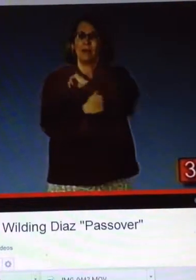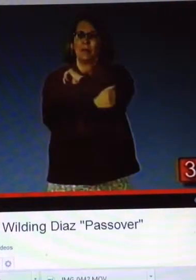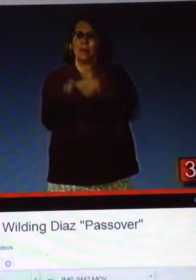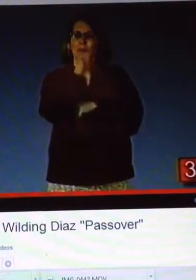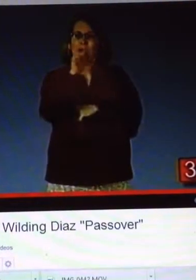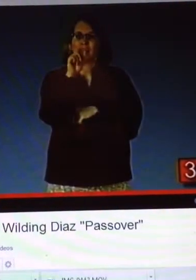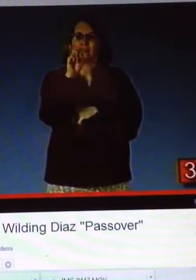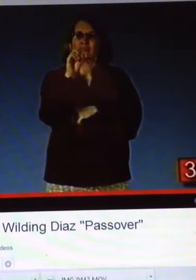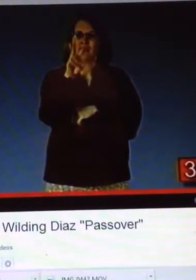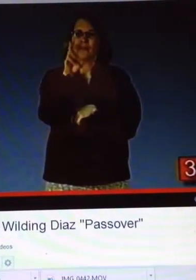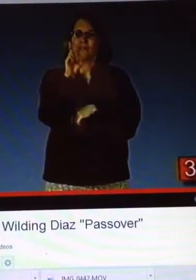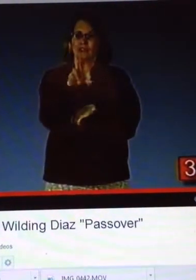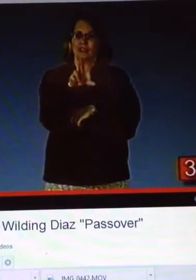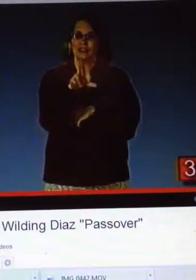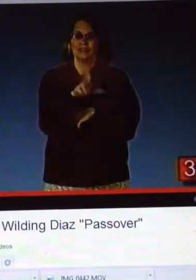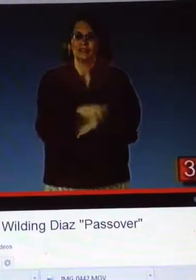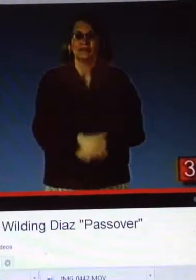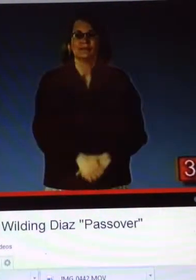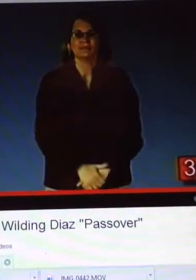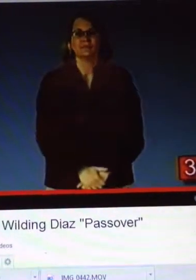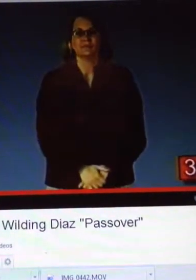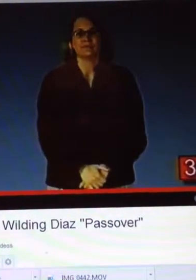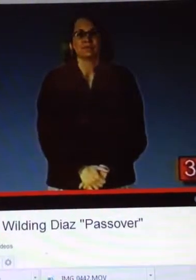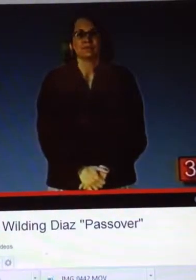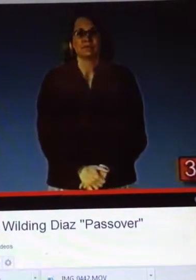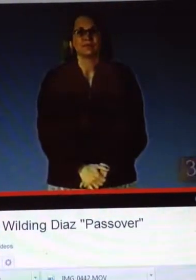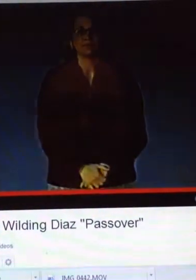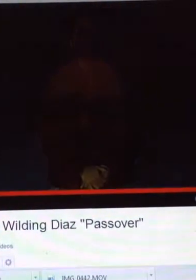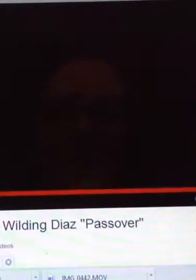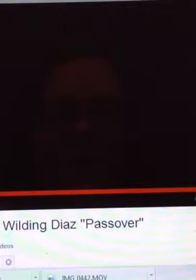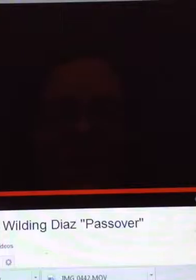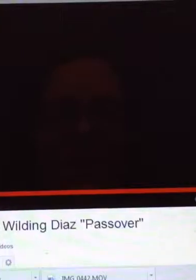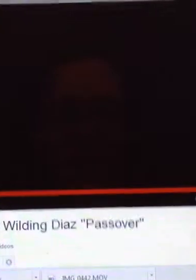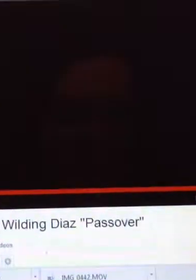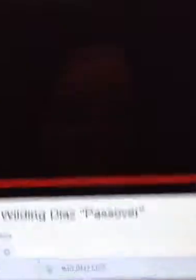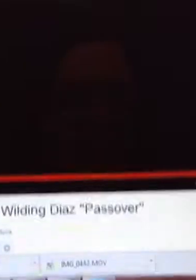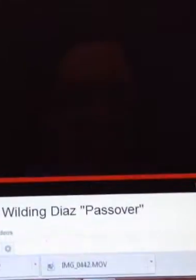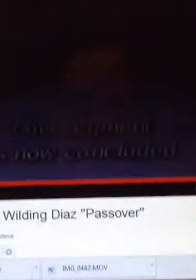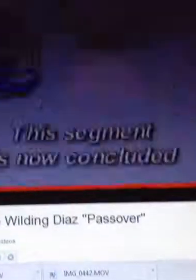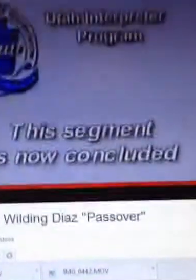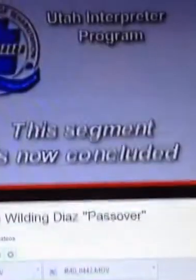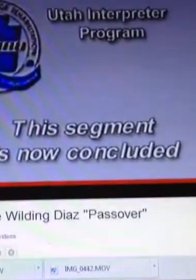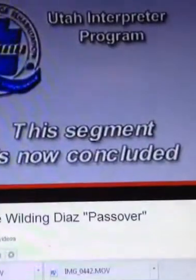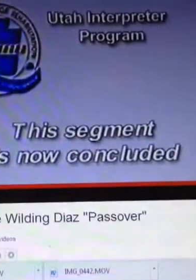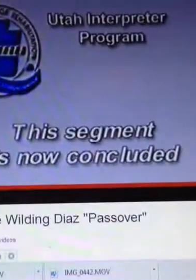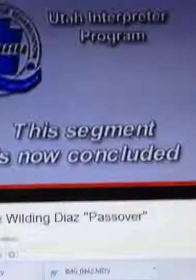open for Elijah. They set up another plate for him so that he can join their feast.